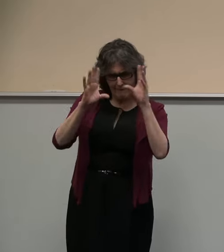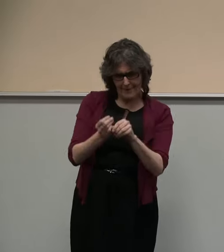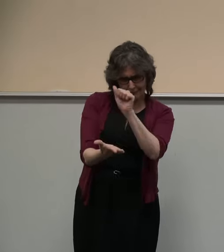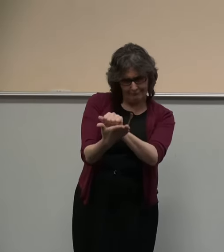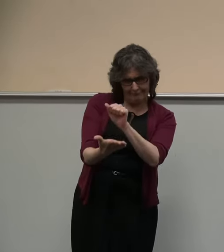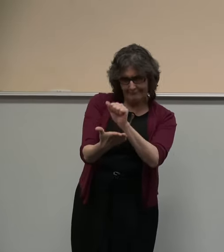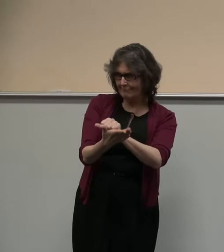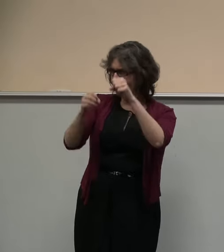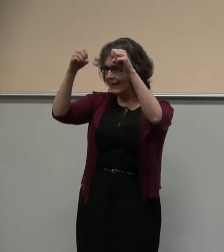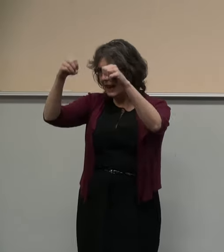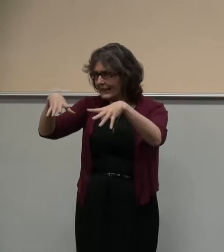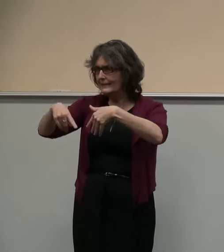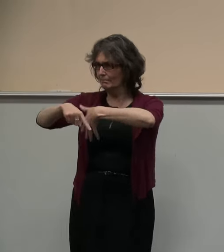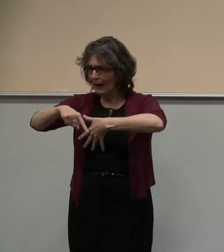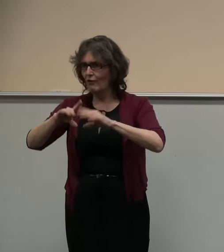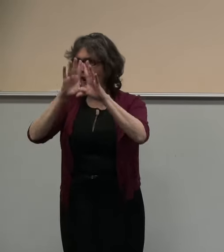day.